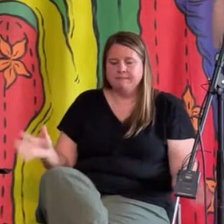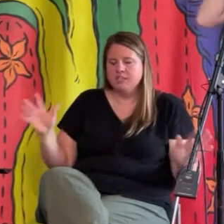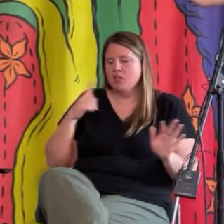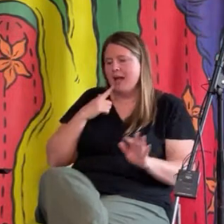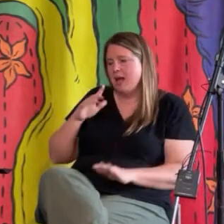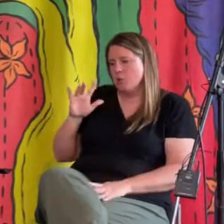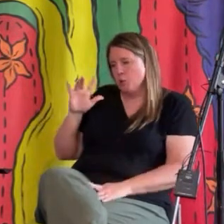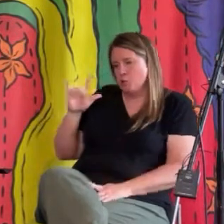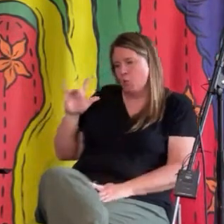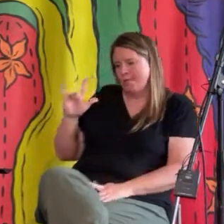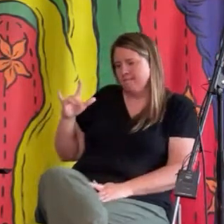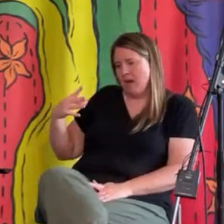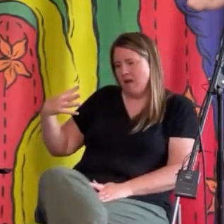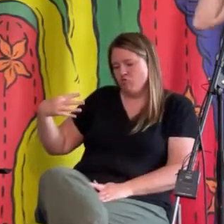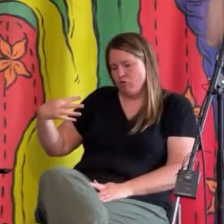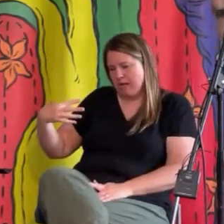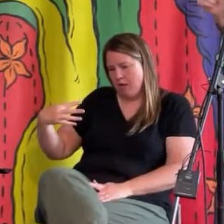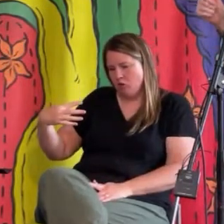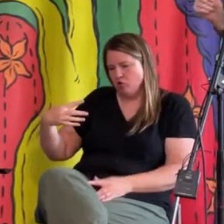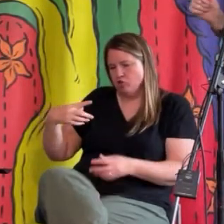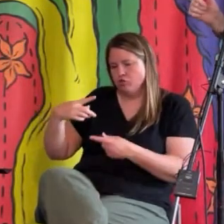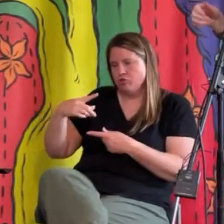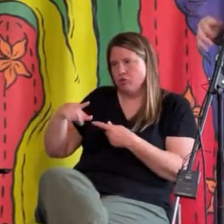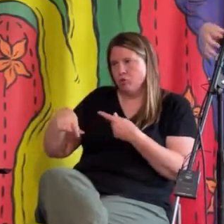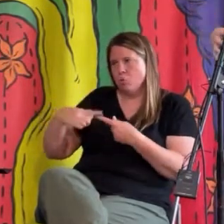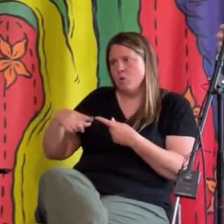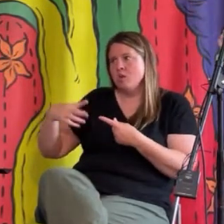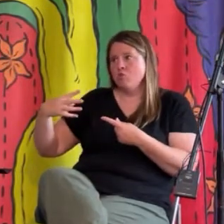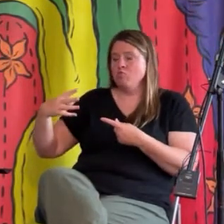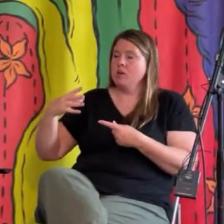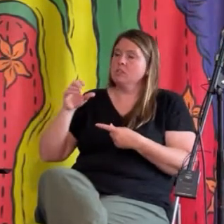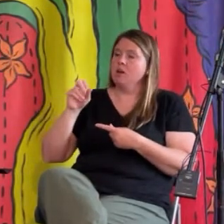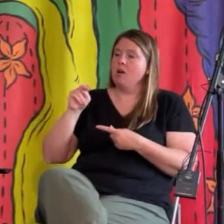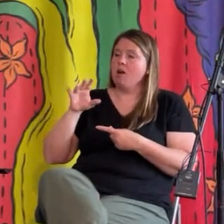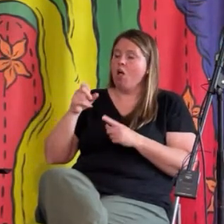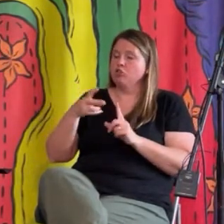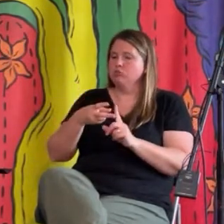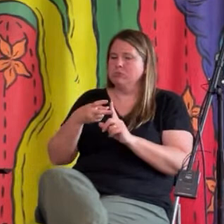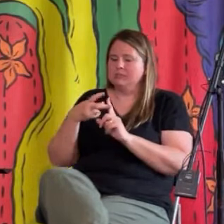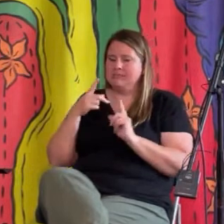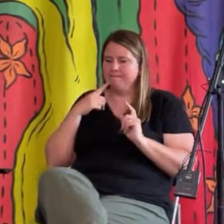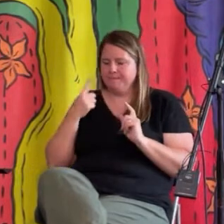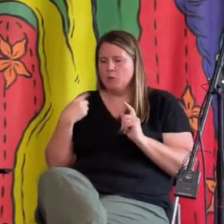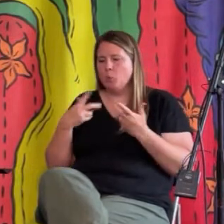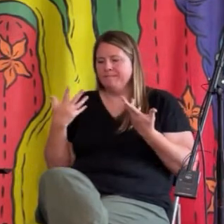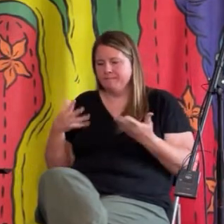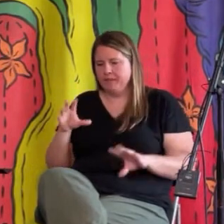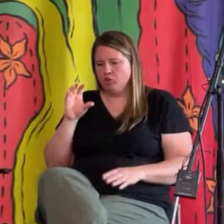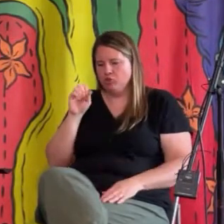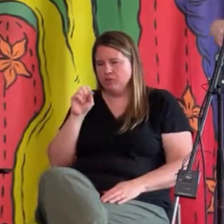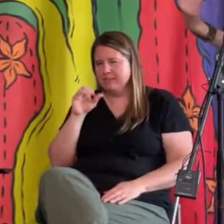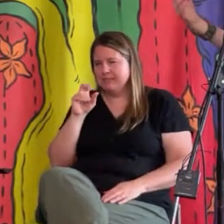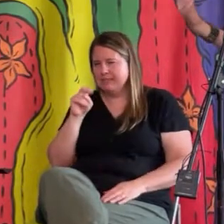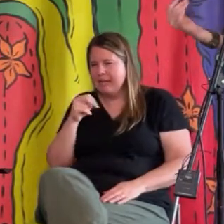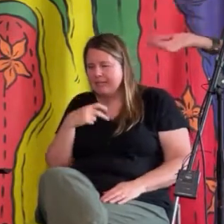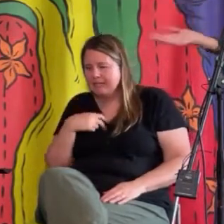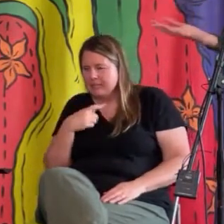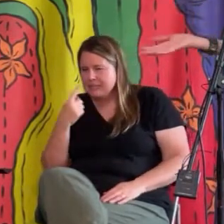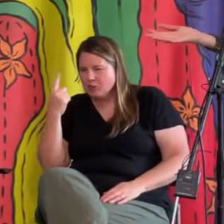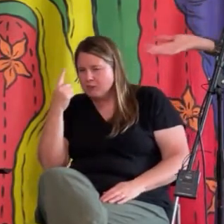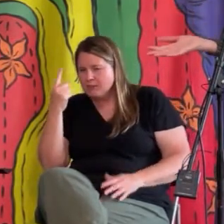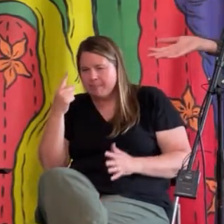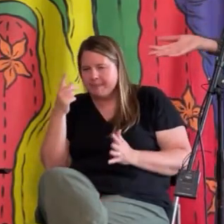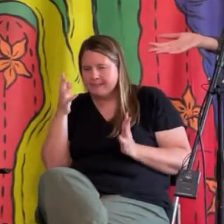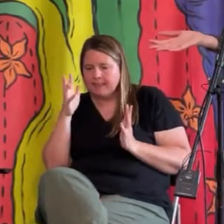radiation treatments. When my radiation oncologist pulled me aside and she said, "We've done a scan and there's something